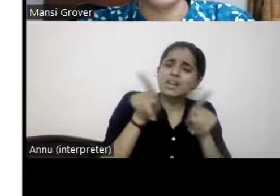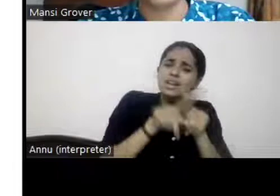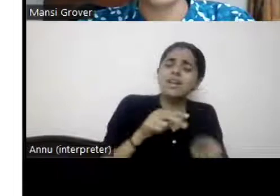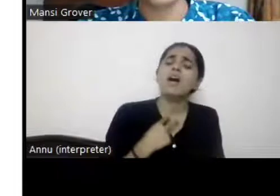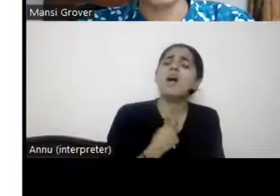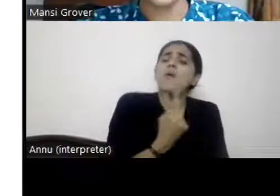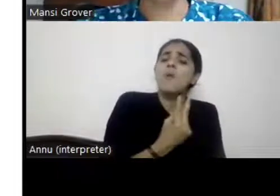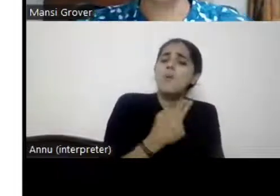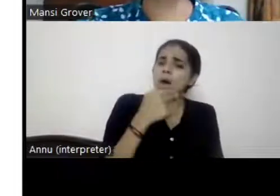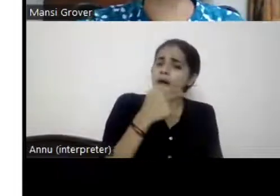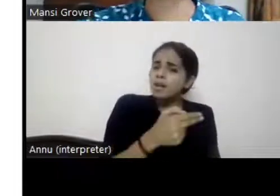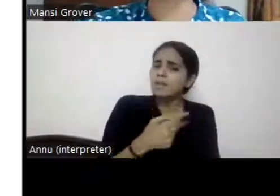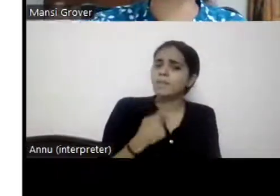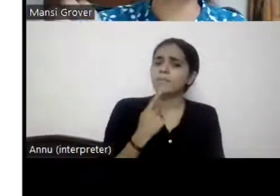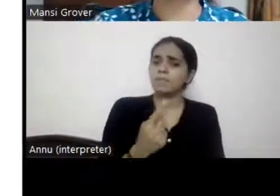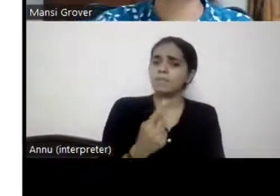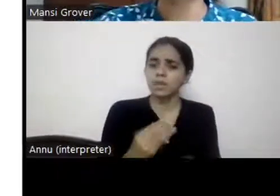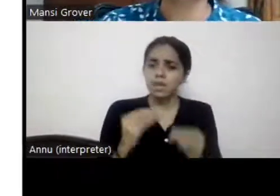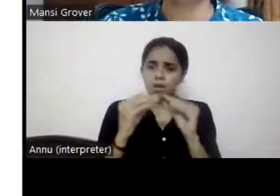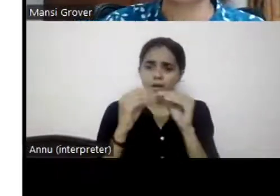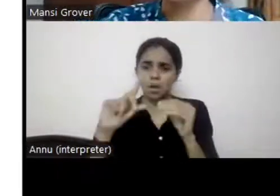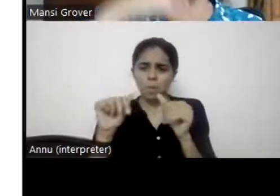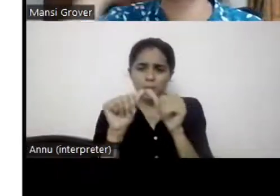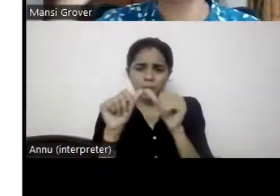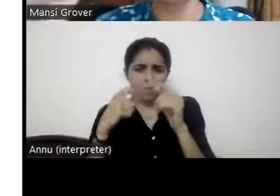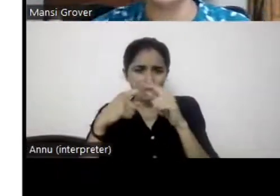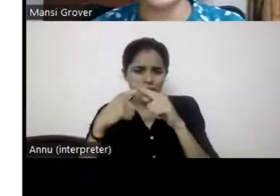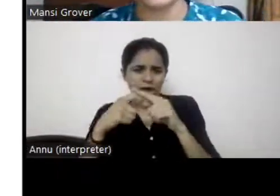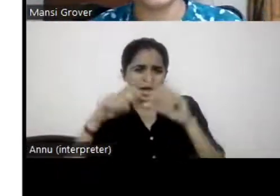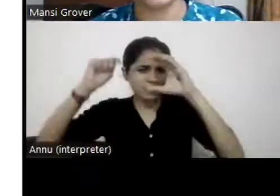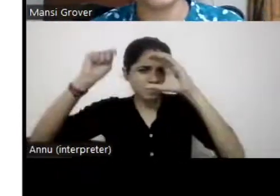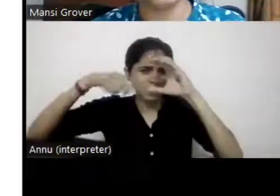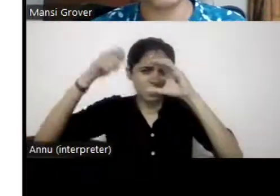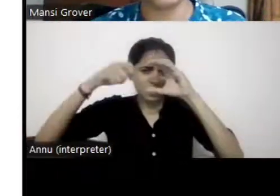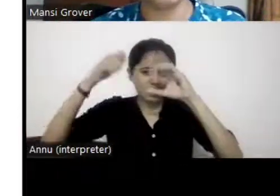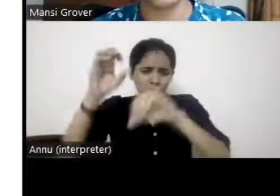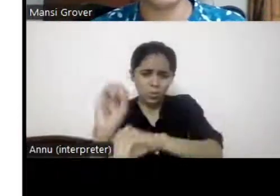also. There's this entire inspirational